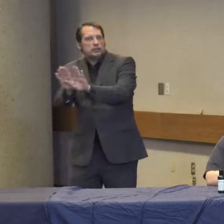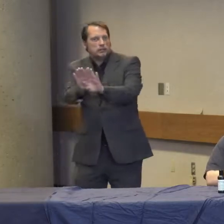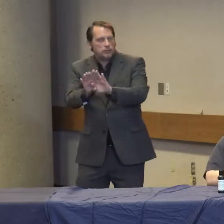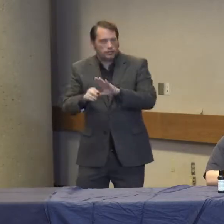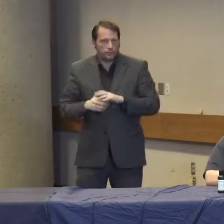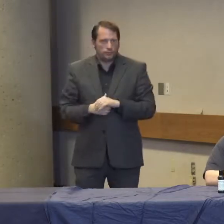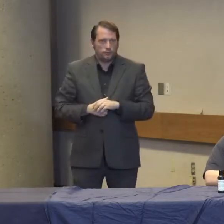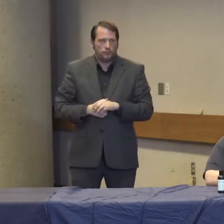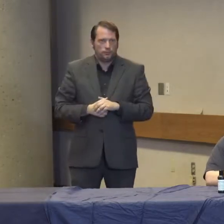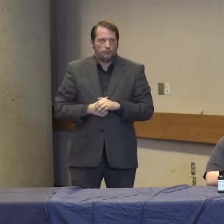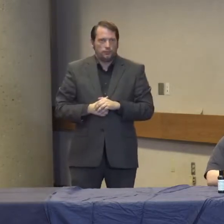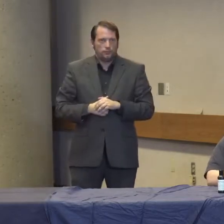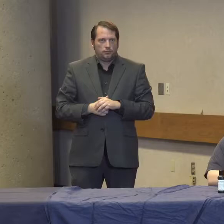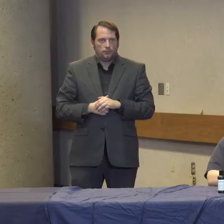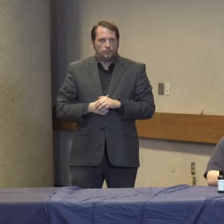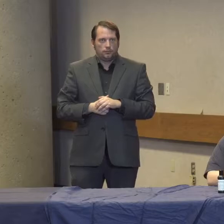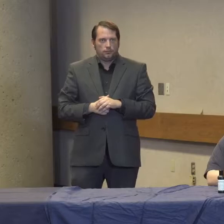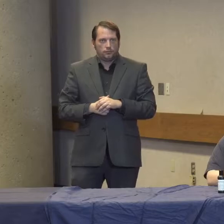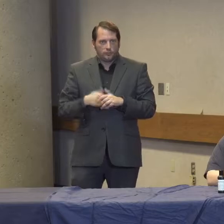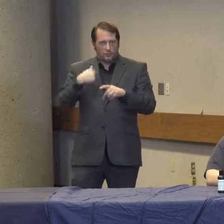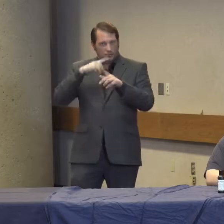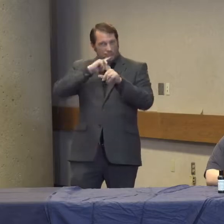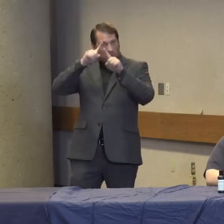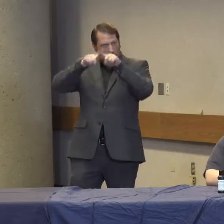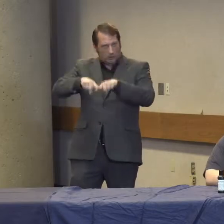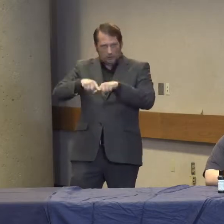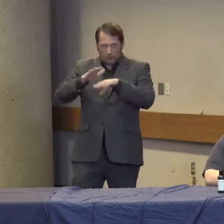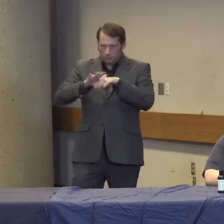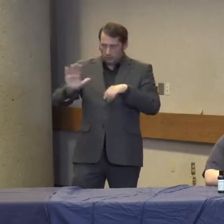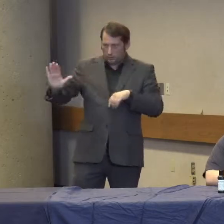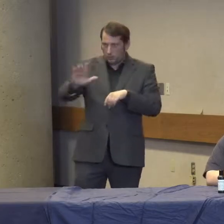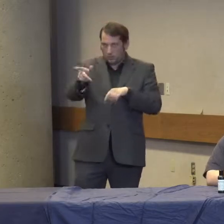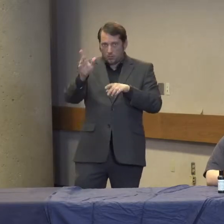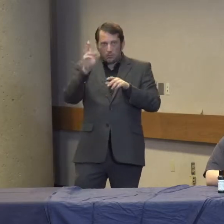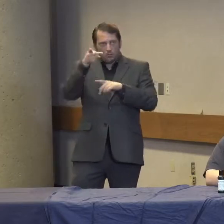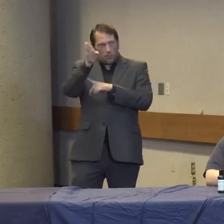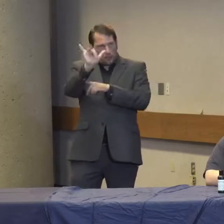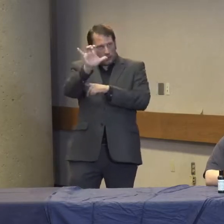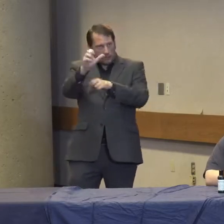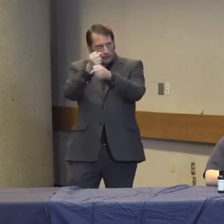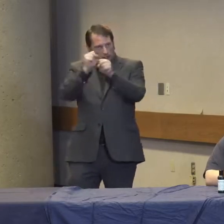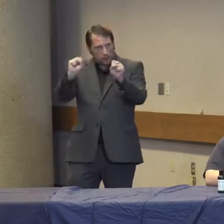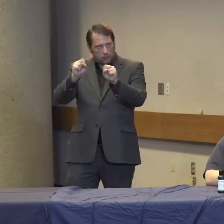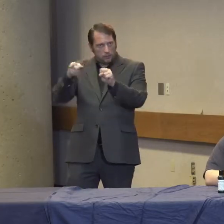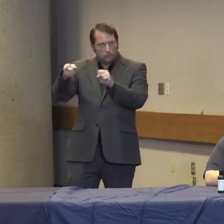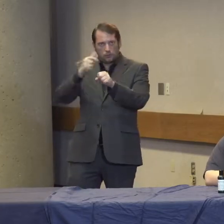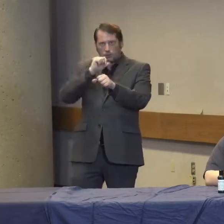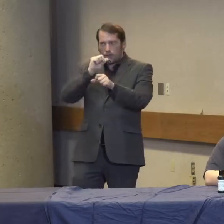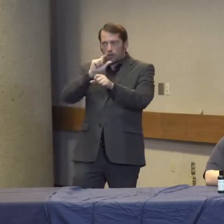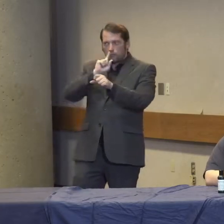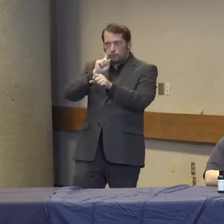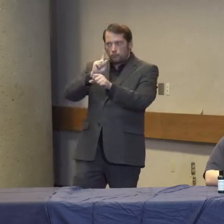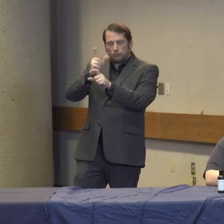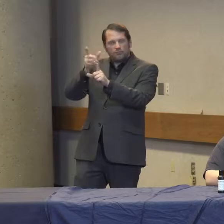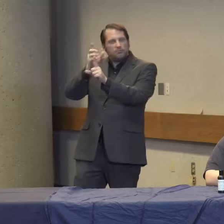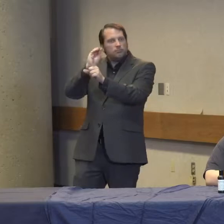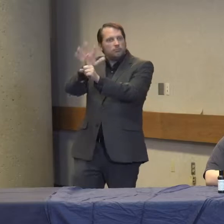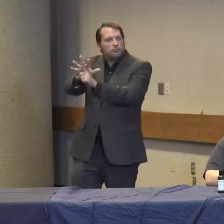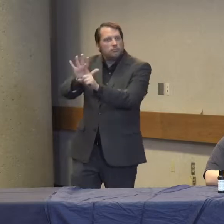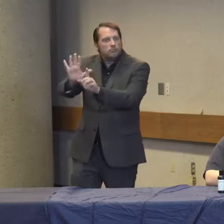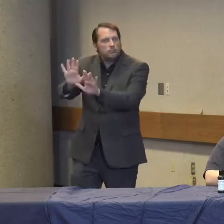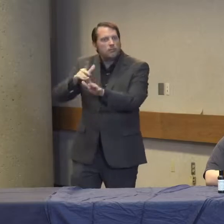based on their public safety exposures, and they're basically self-monitoring at their homes. Obviously, our first responders are a critical part